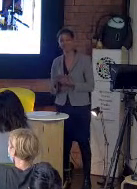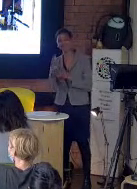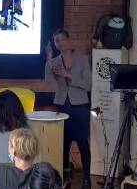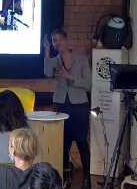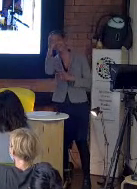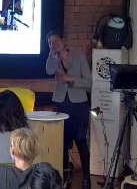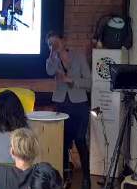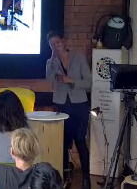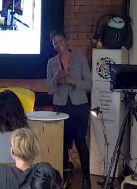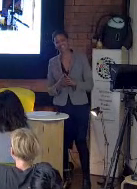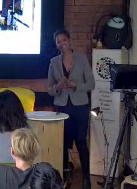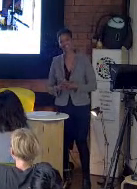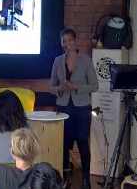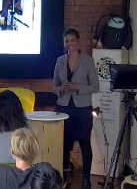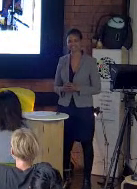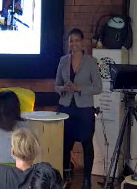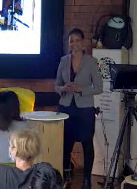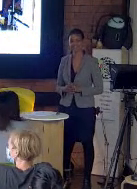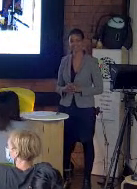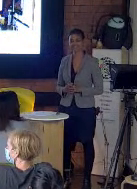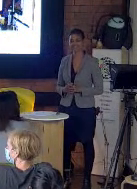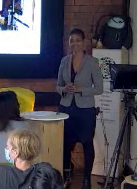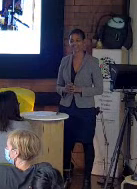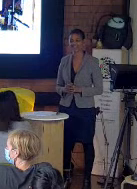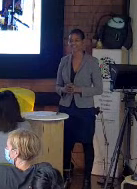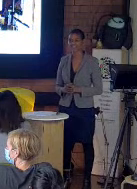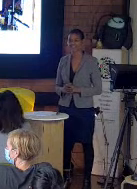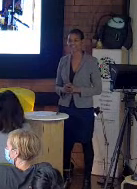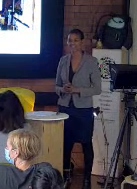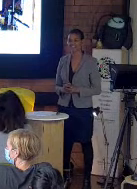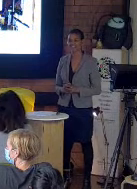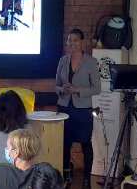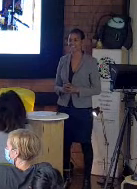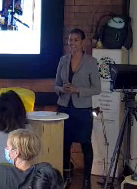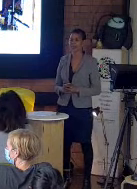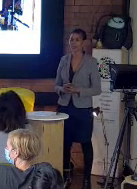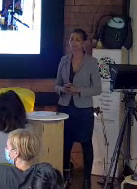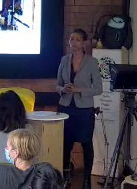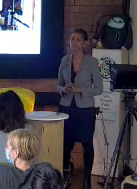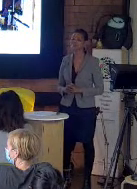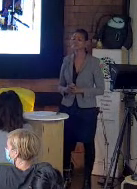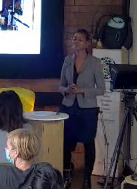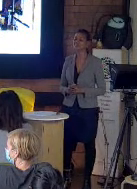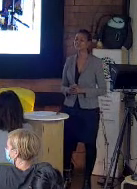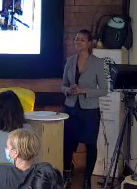Oh, yeah. One. No, it's okay. We'll go to the internet next.